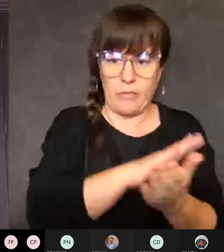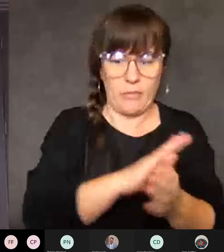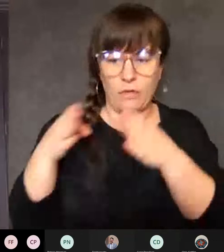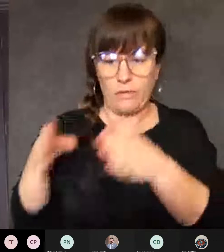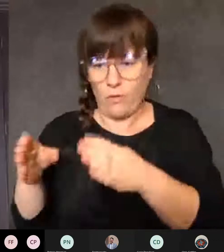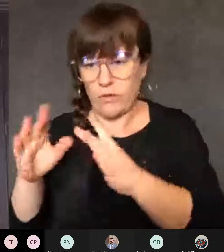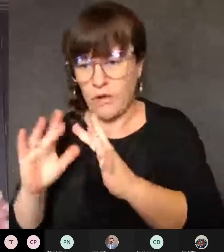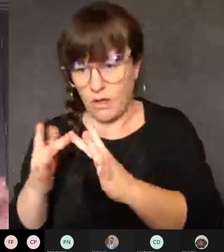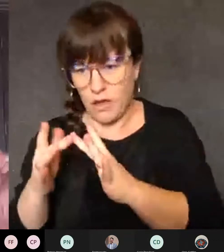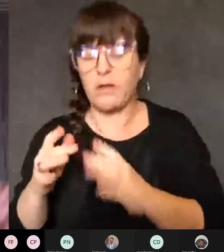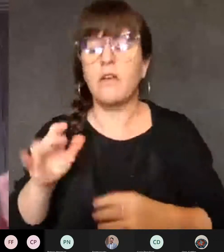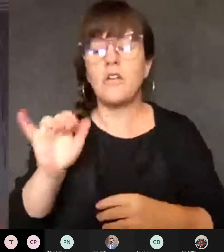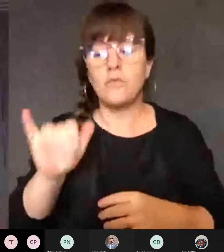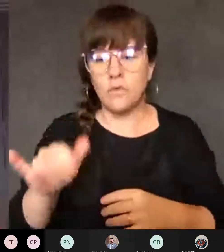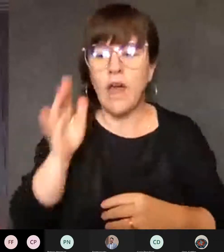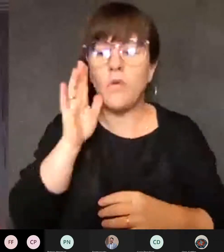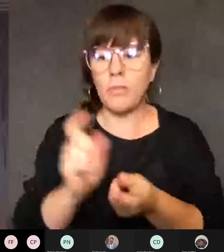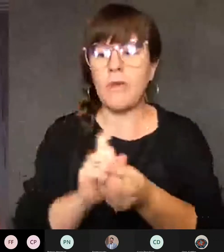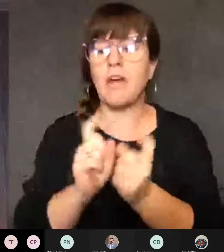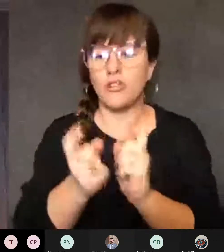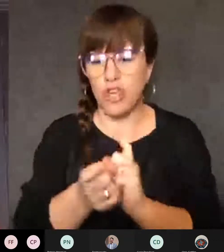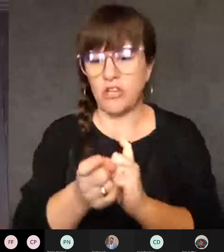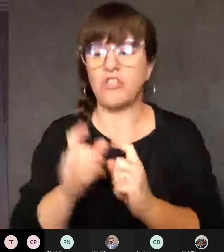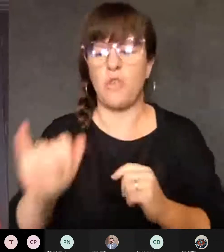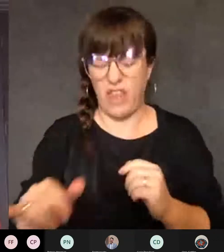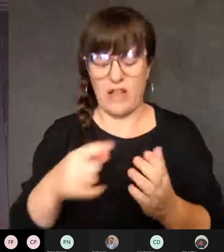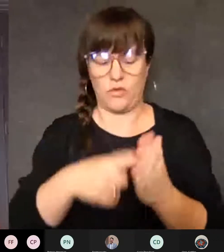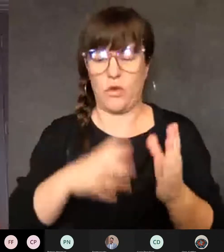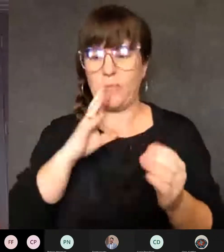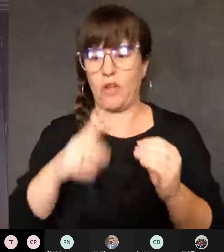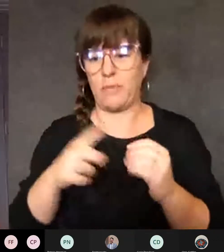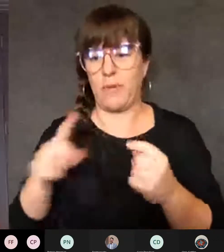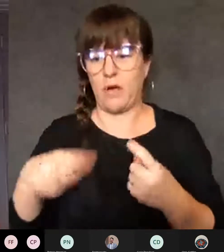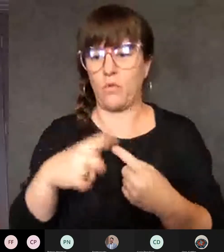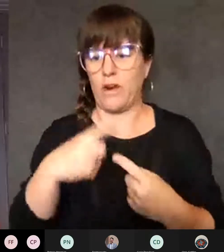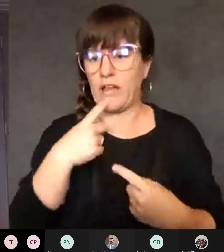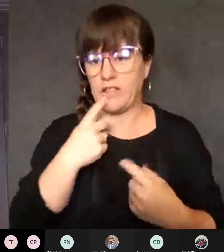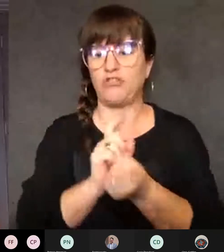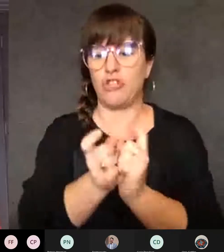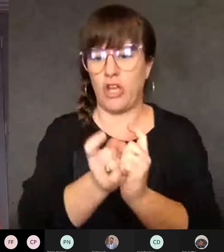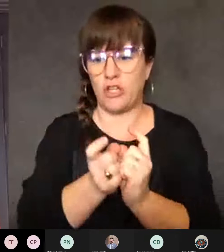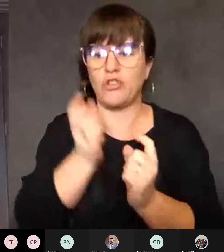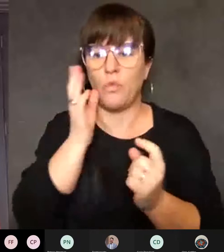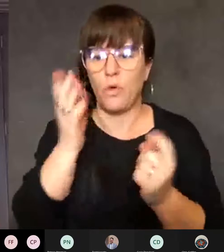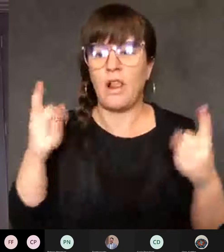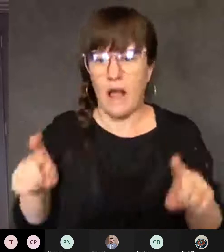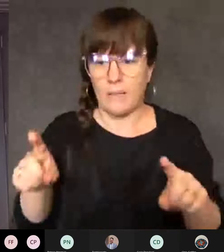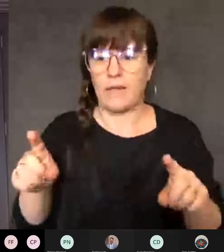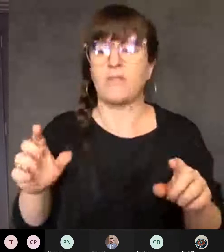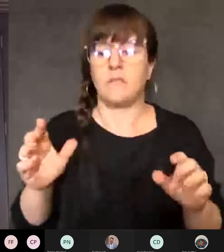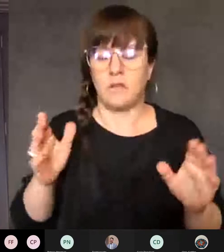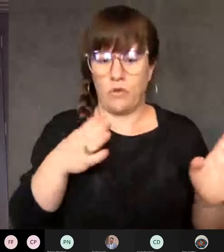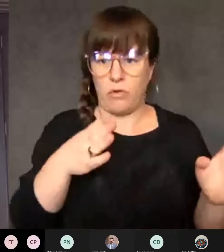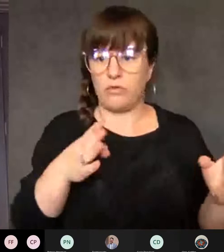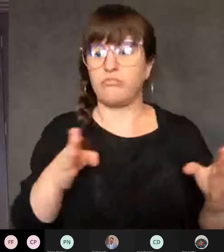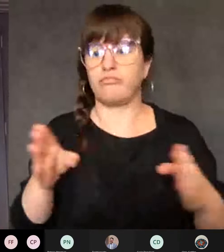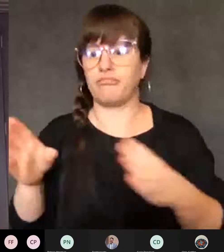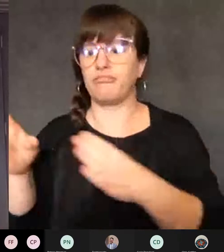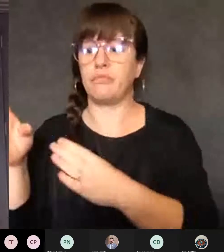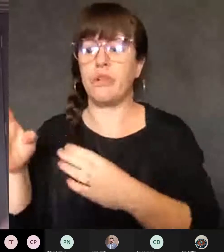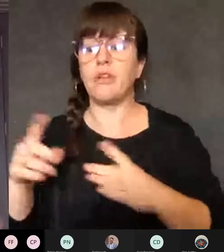there's going to be a lot of change. That's a lot of what I'm talking about. So initially we will have more